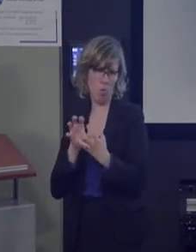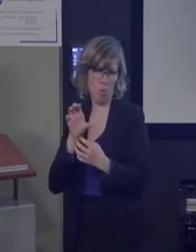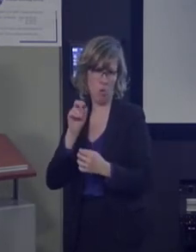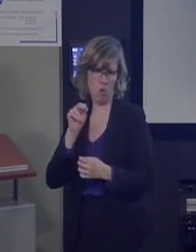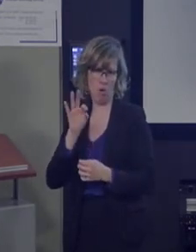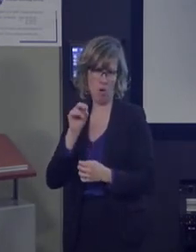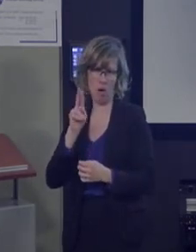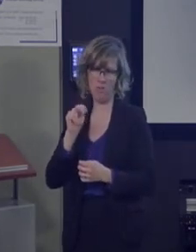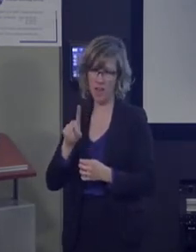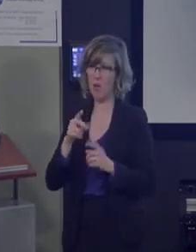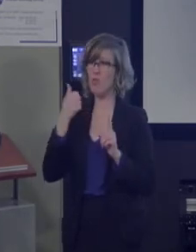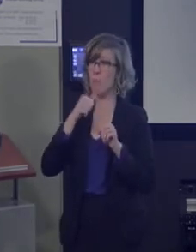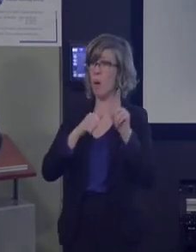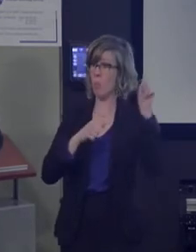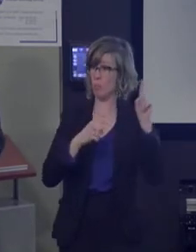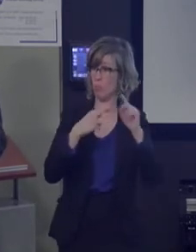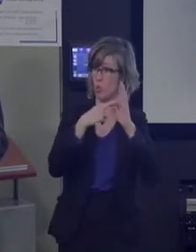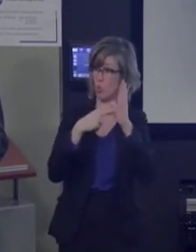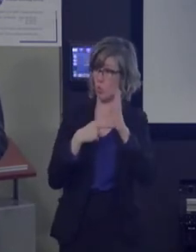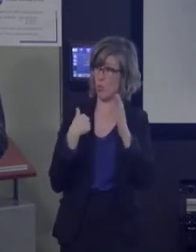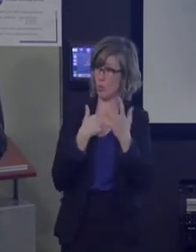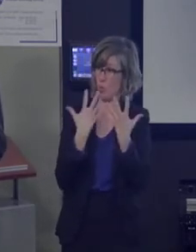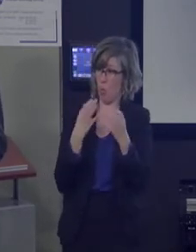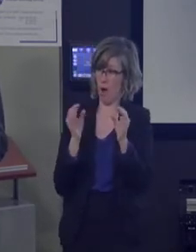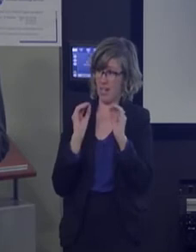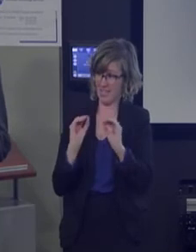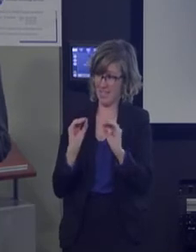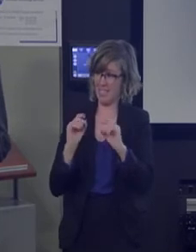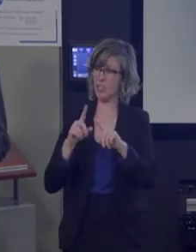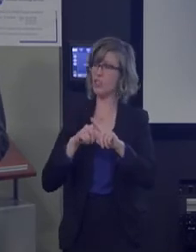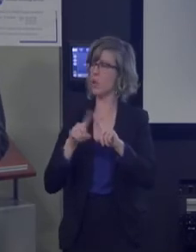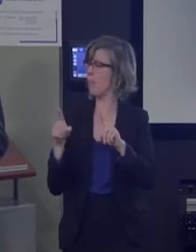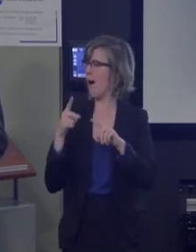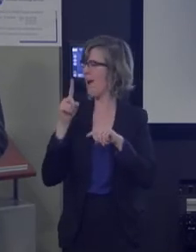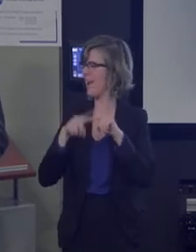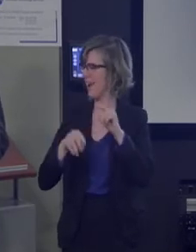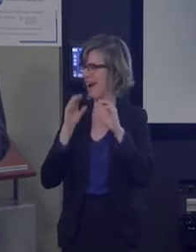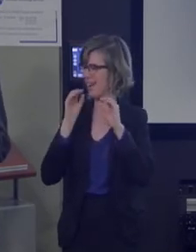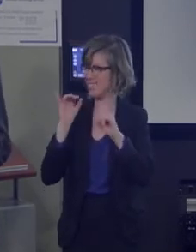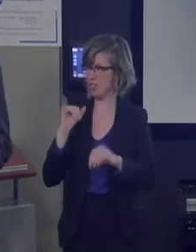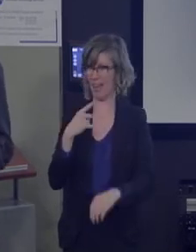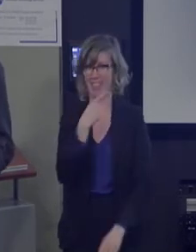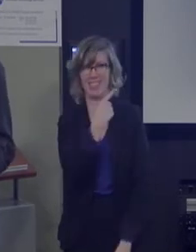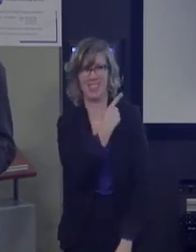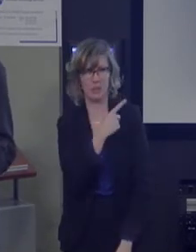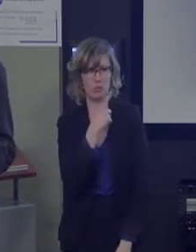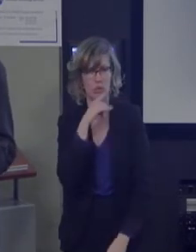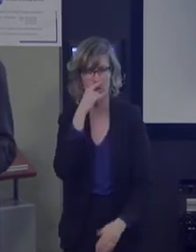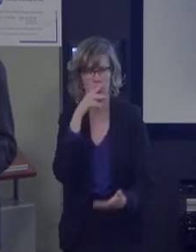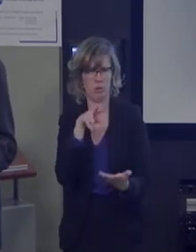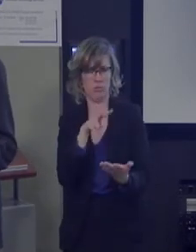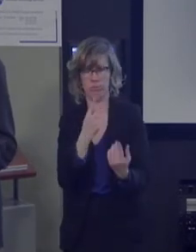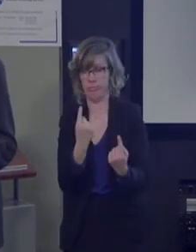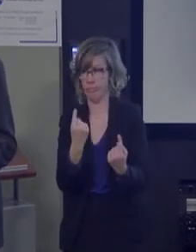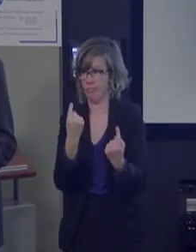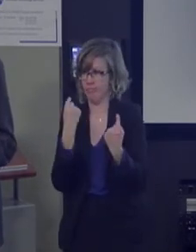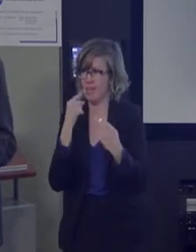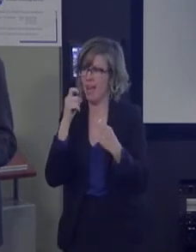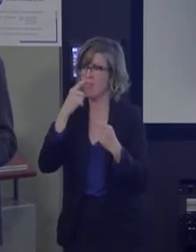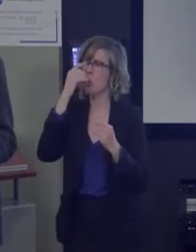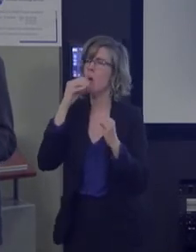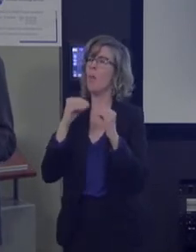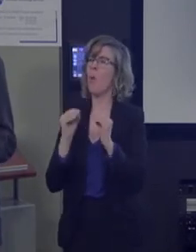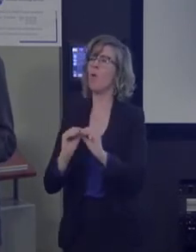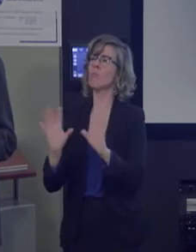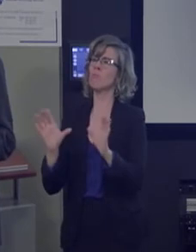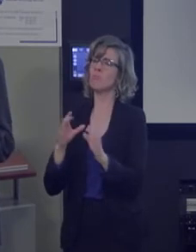to teach, but remember also we can't teach these rules as they exist here. We have to contextualize what we're doing.